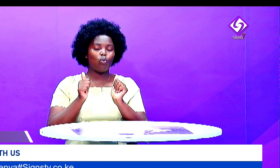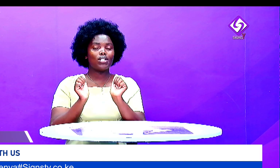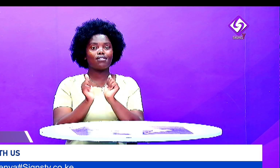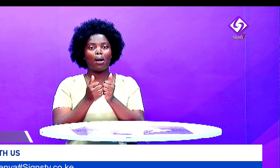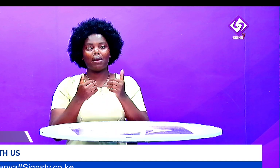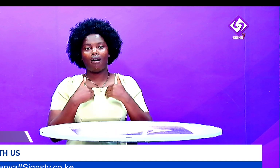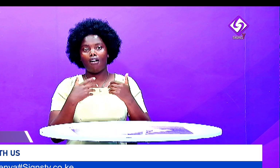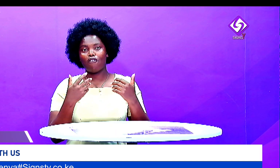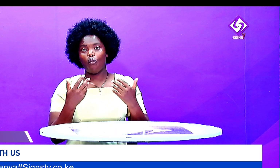After the break,